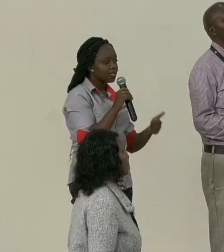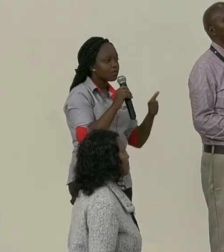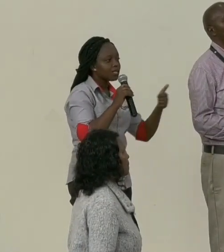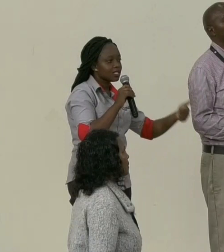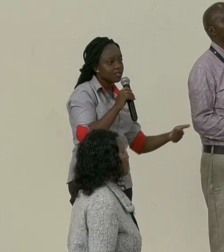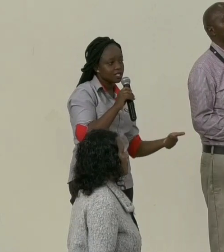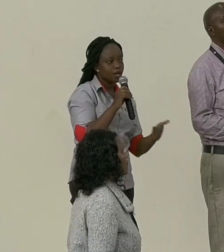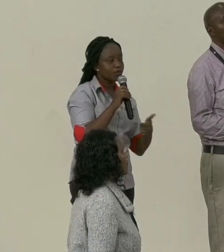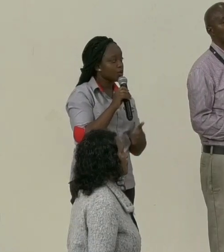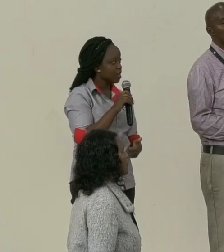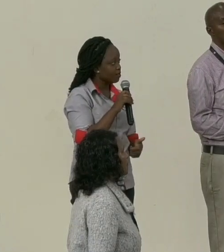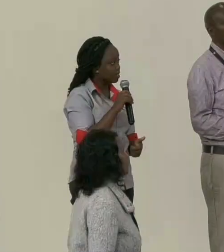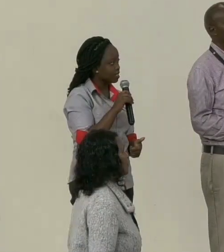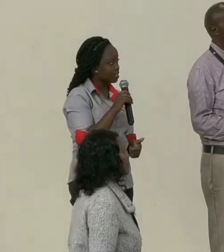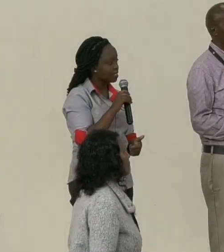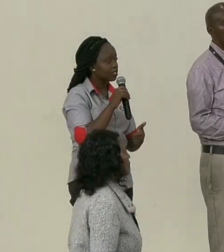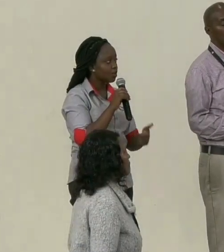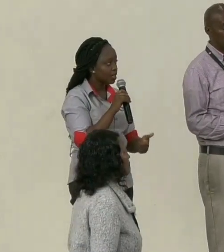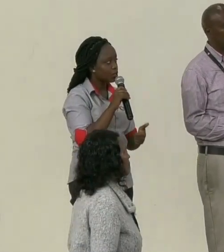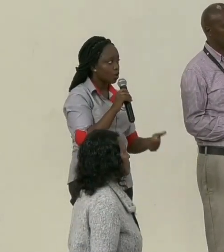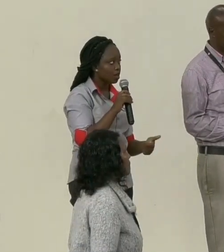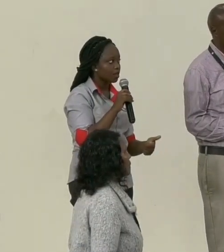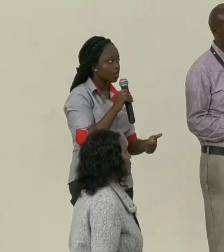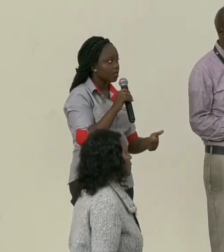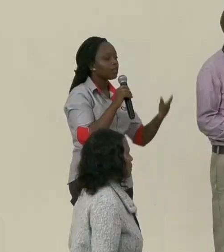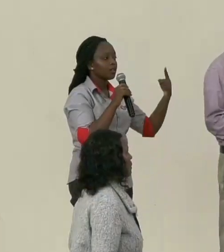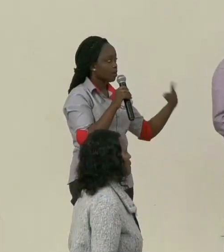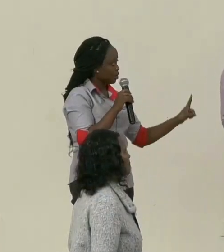see, those are the services you come to KRA for it. Is that correct or wrong?